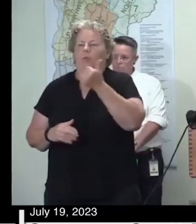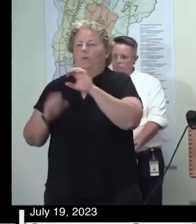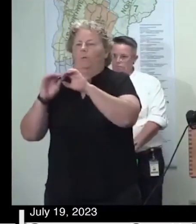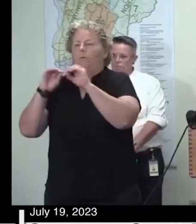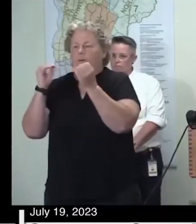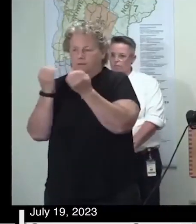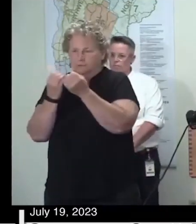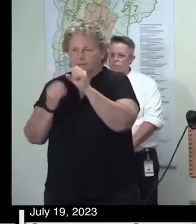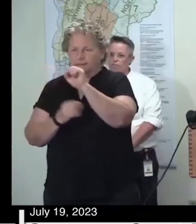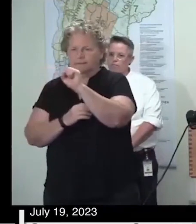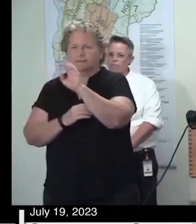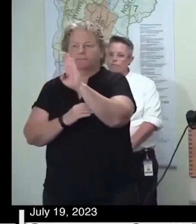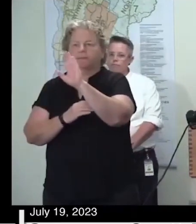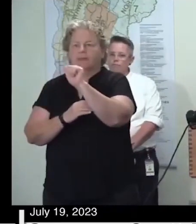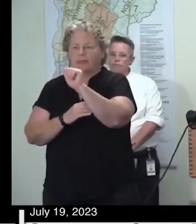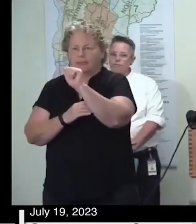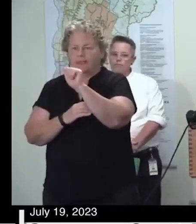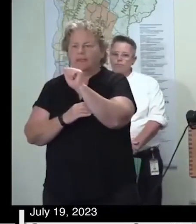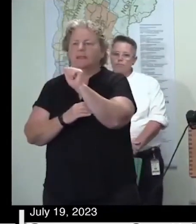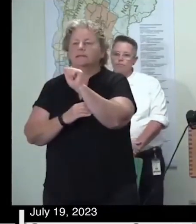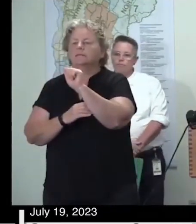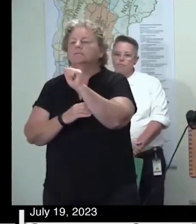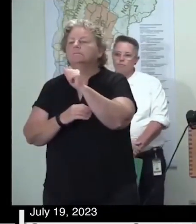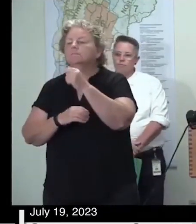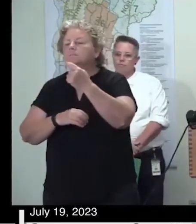that in the coming days, or you can go to